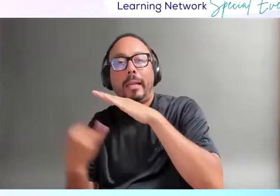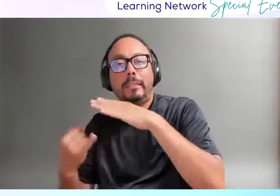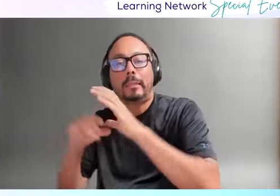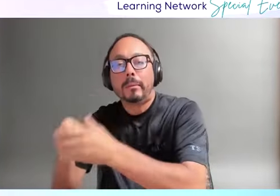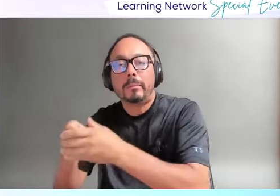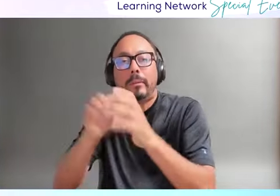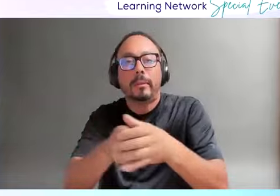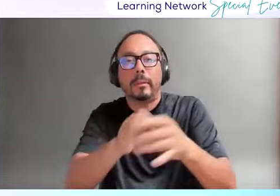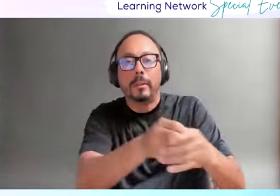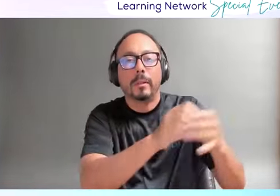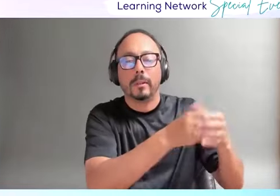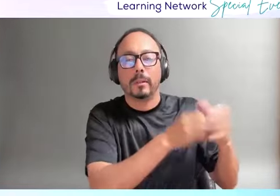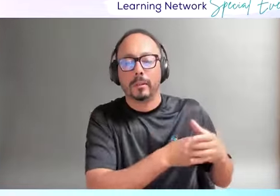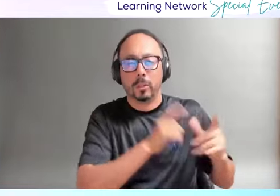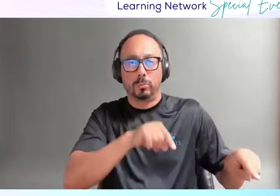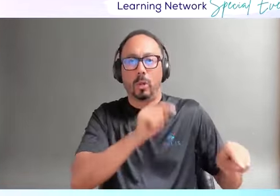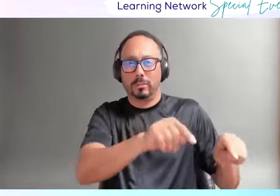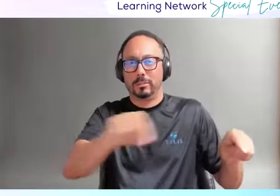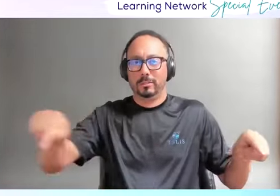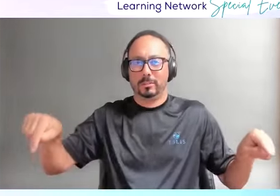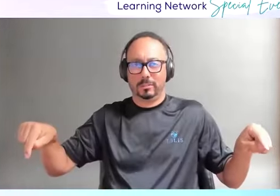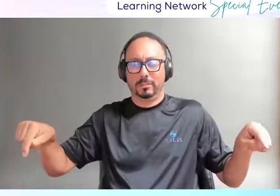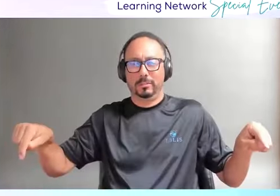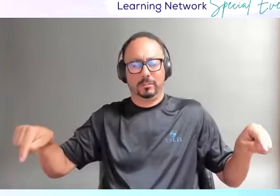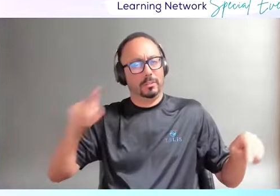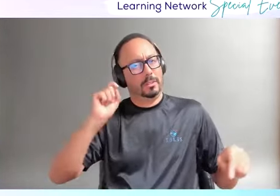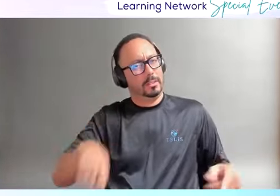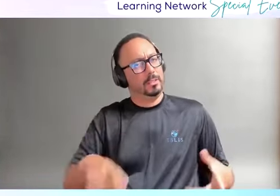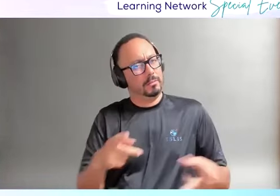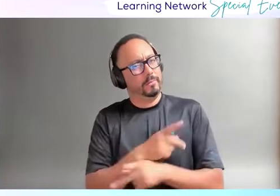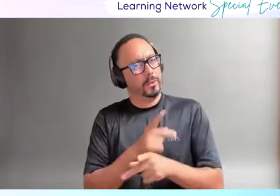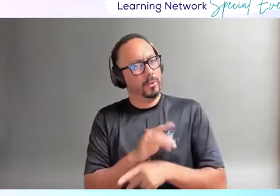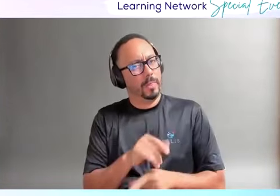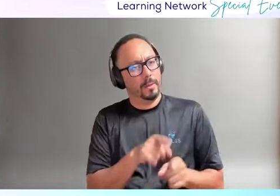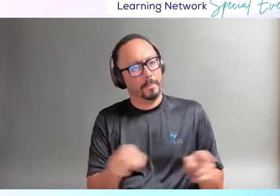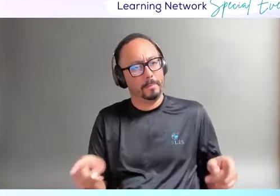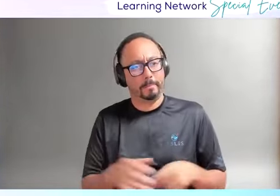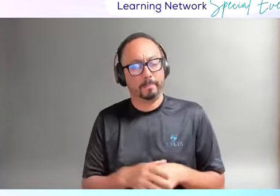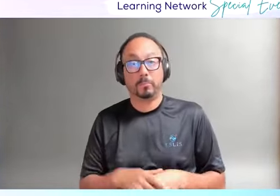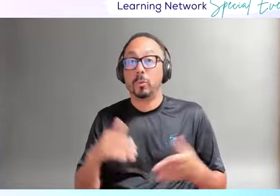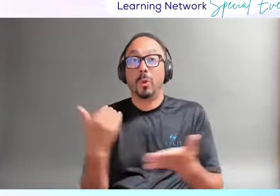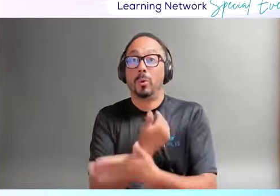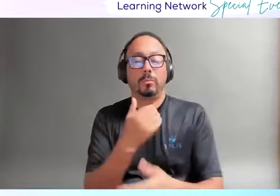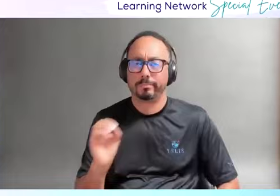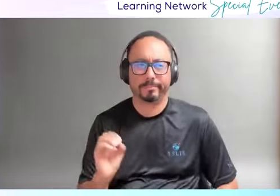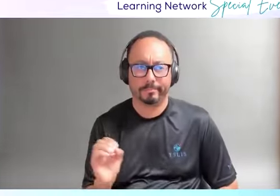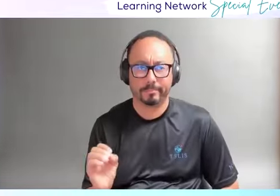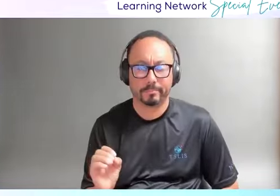address. This isn't new. 5 years ago, The Guardian ran this article called "The Temperance Movement Linked Booze